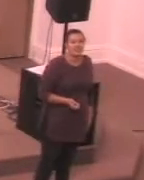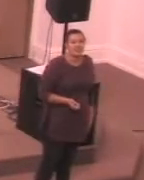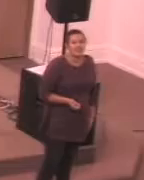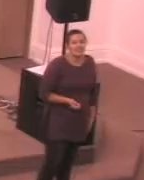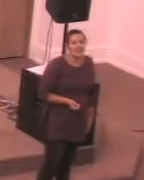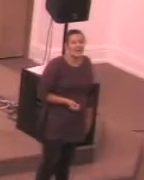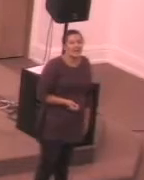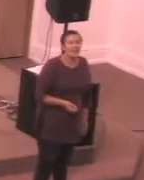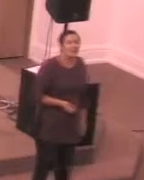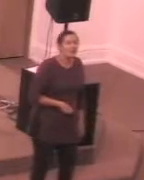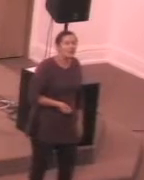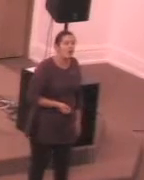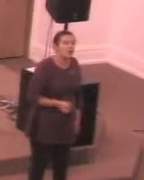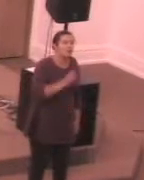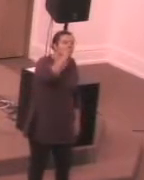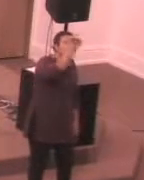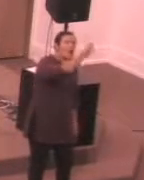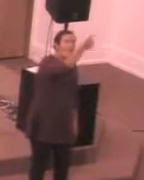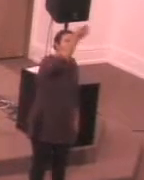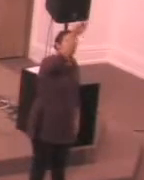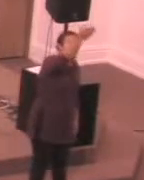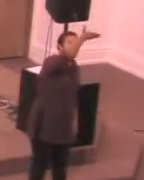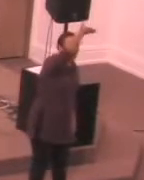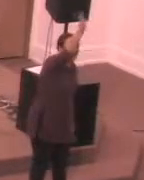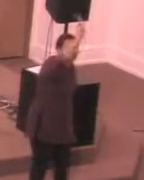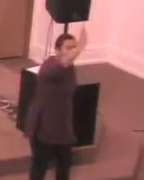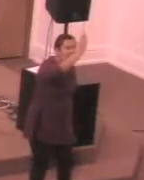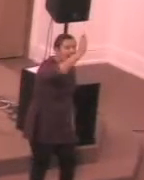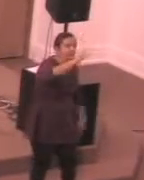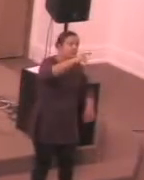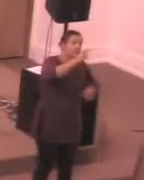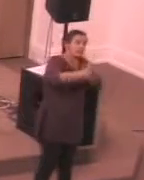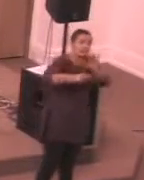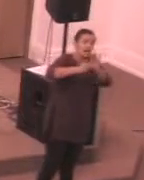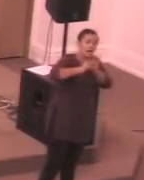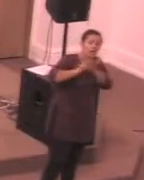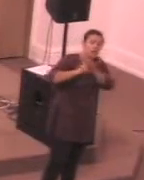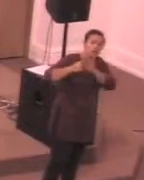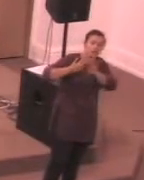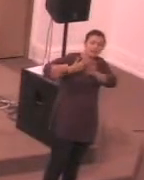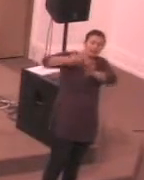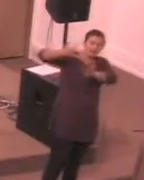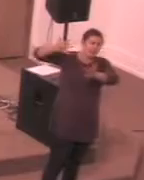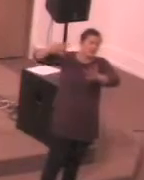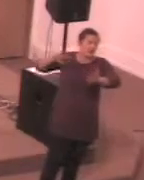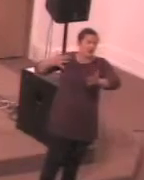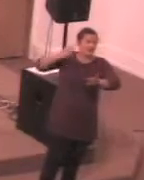alone. You are God alone. From before time began,